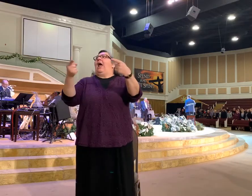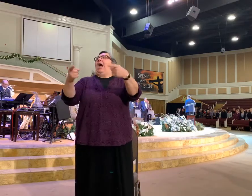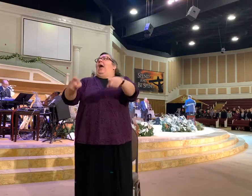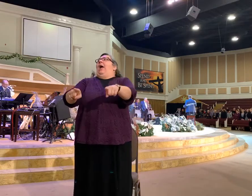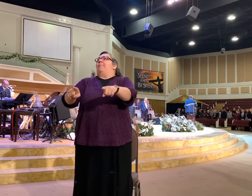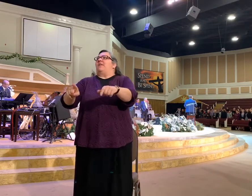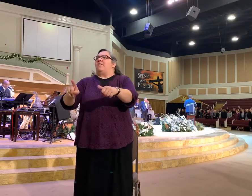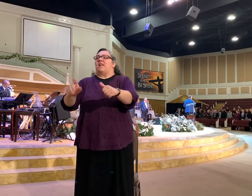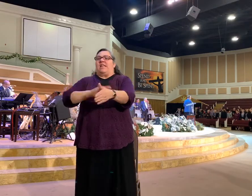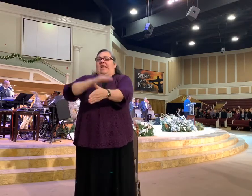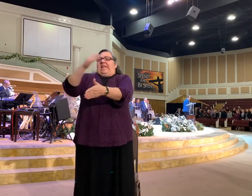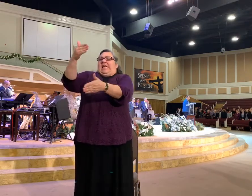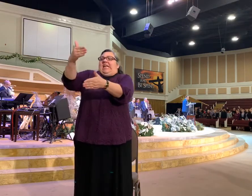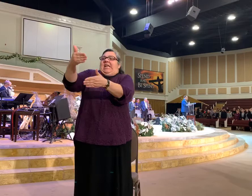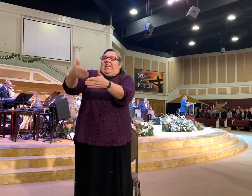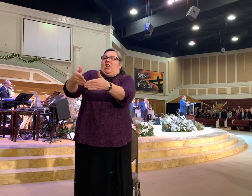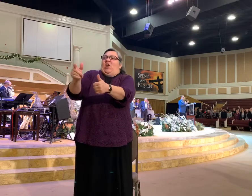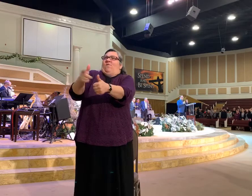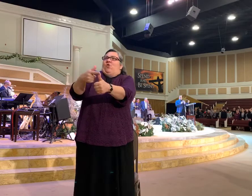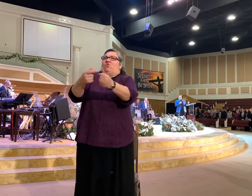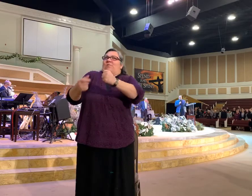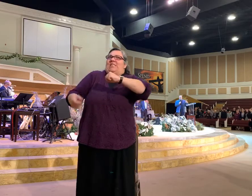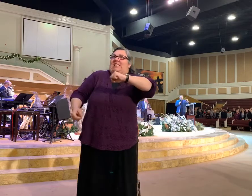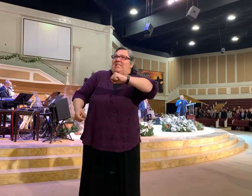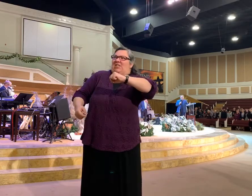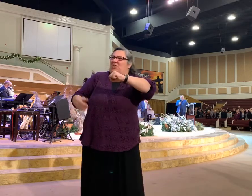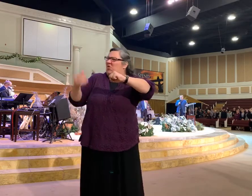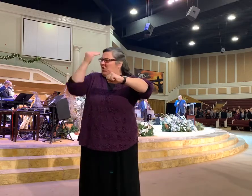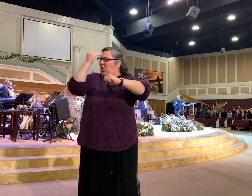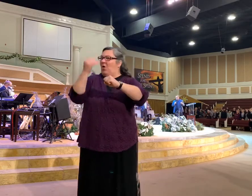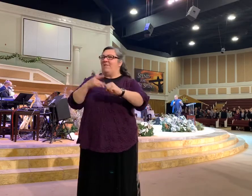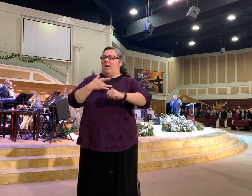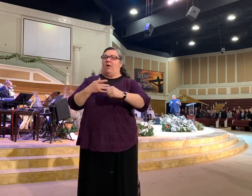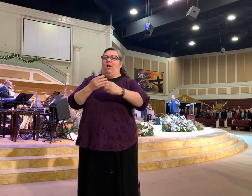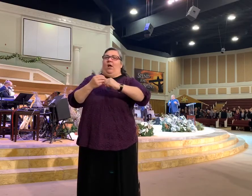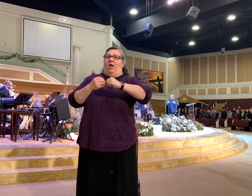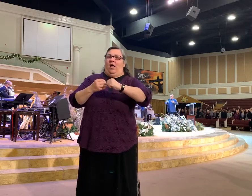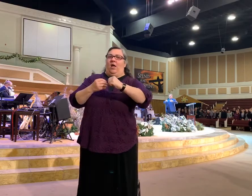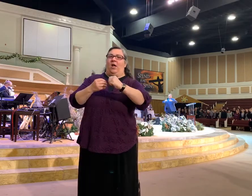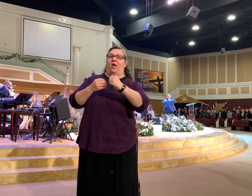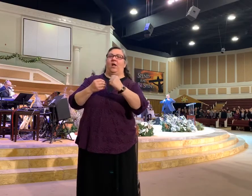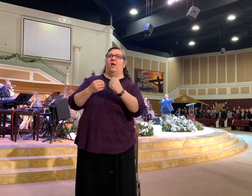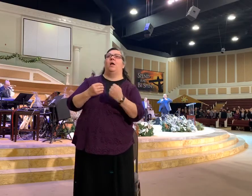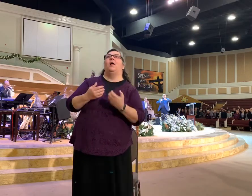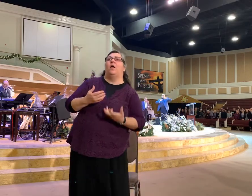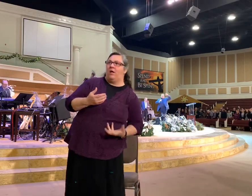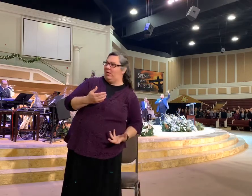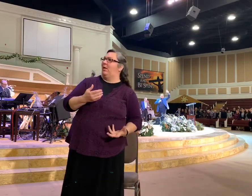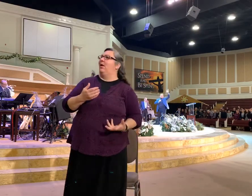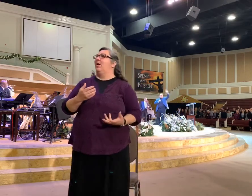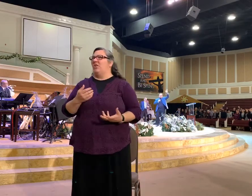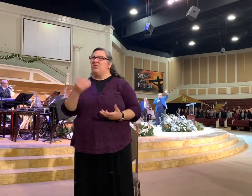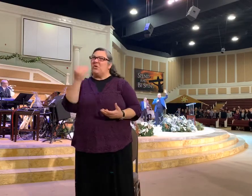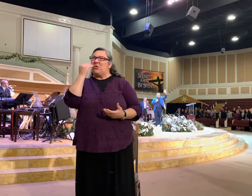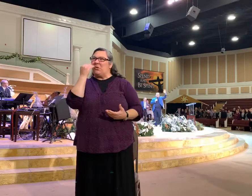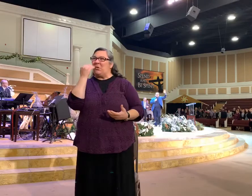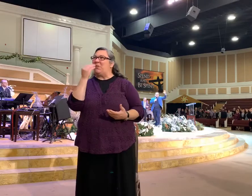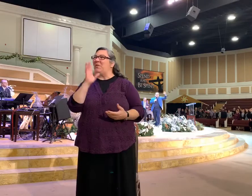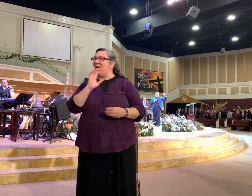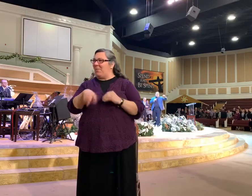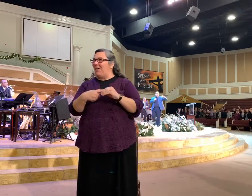of resistance. And preachers know what I'm talking about. Saints that are mature know what I'm talking about. Just when everything kind of locks up. You know what I'm talking